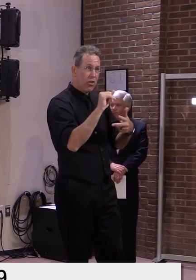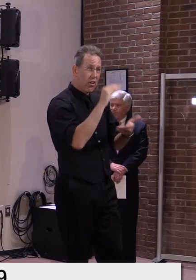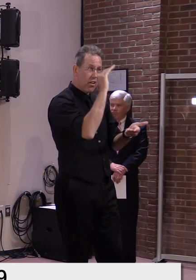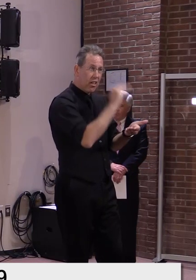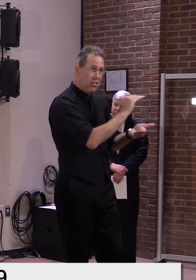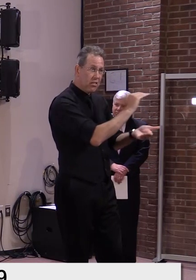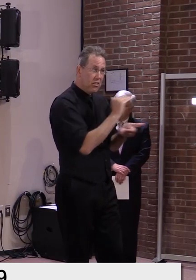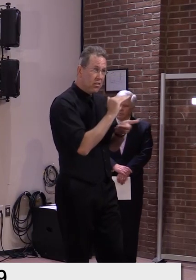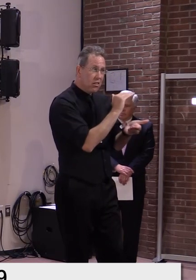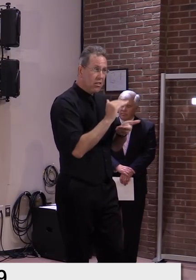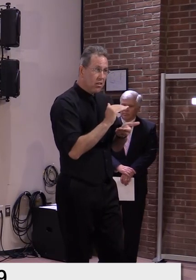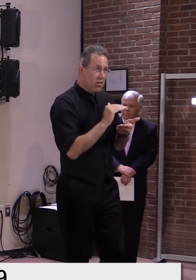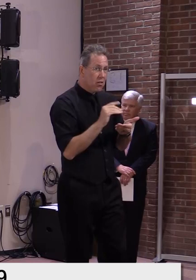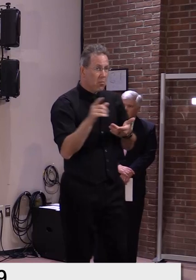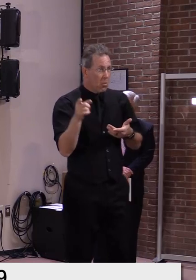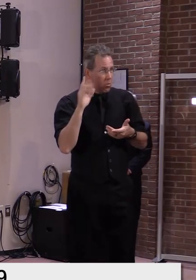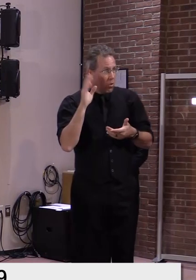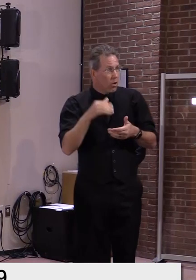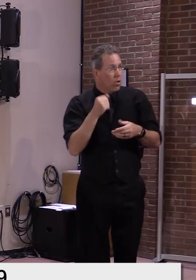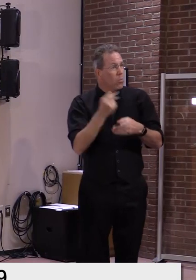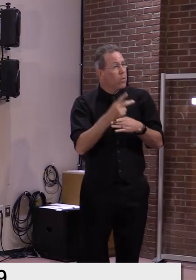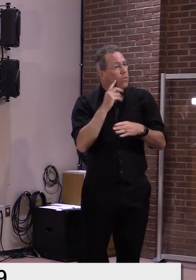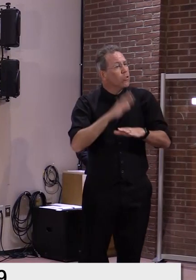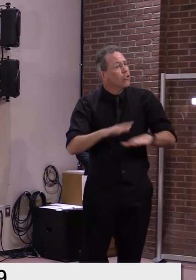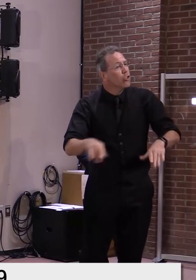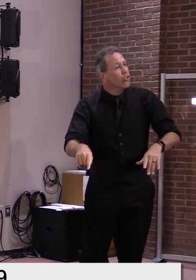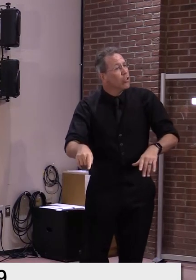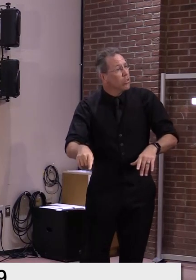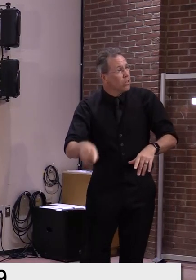strategy in terms of which doses you will seek out in the future?